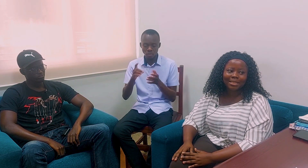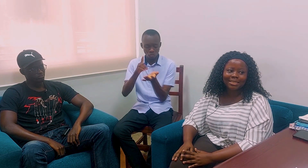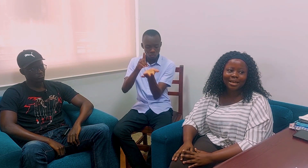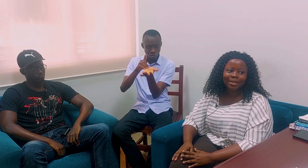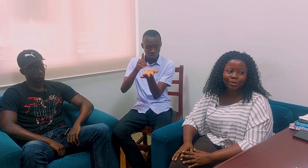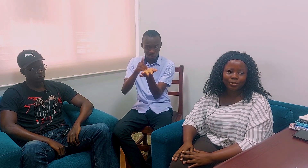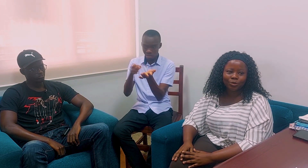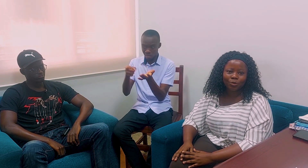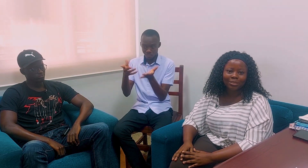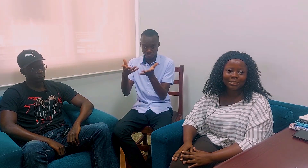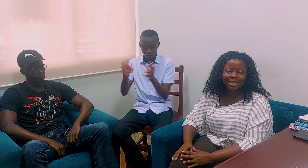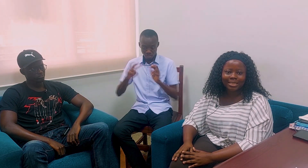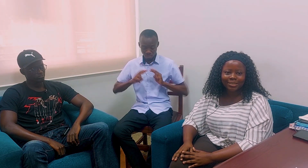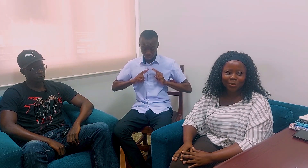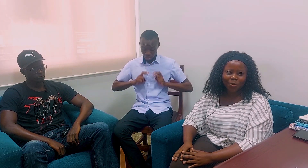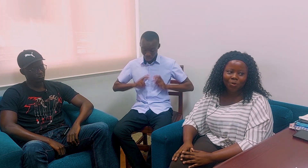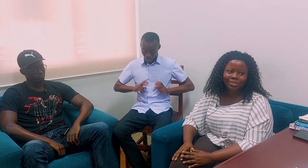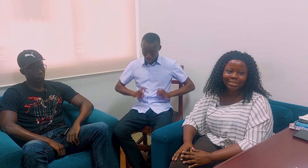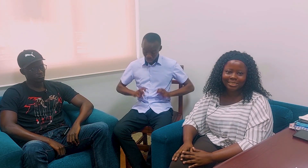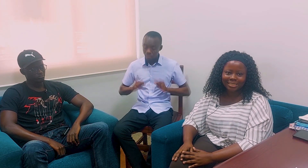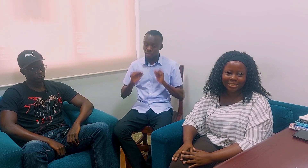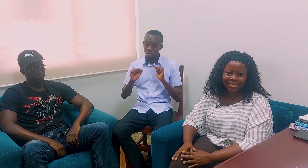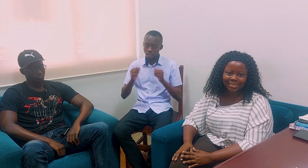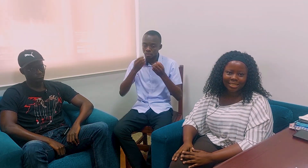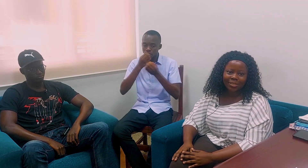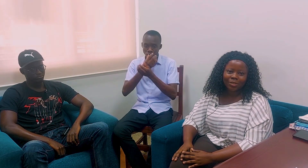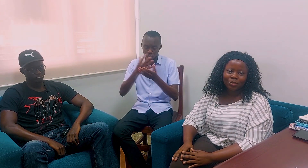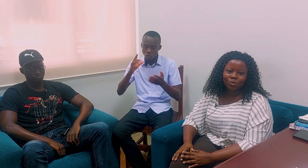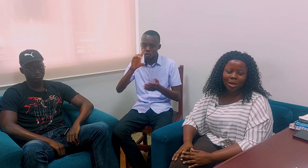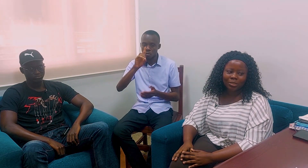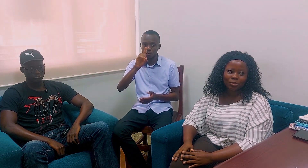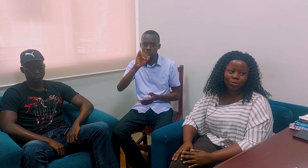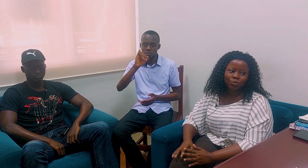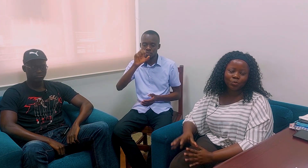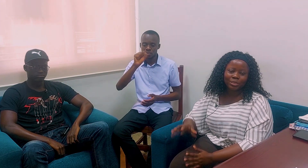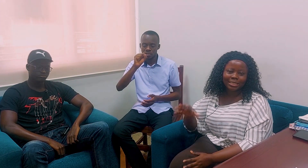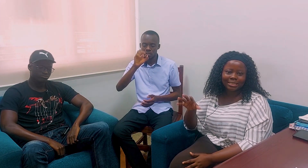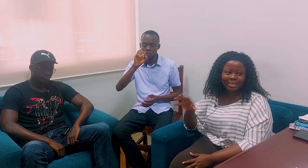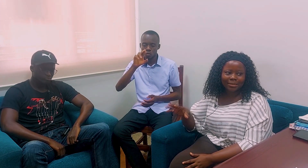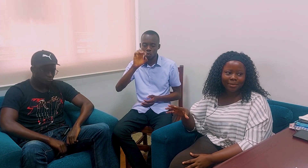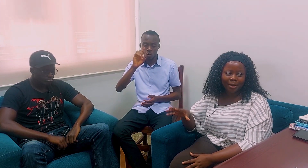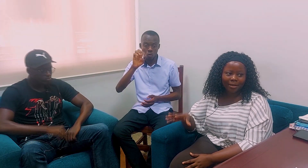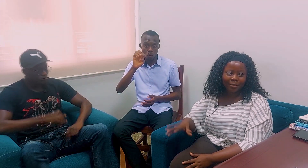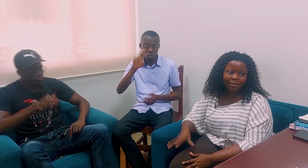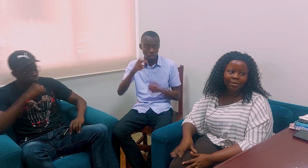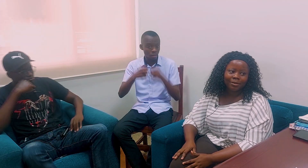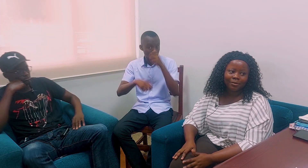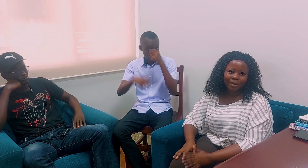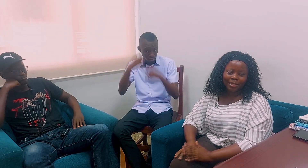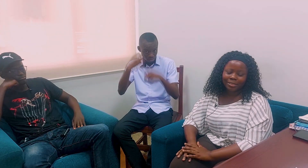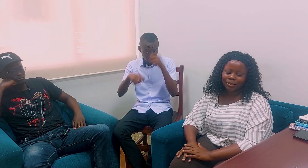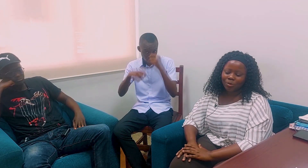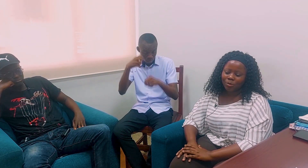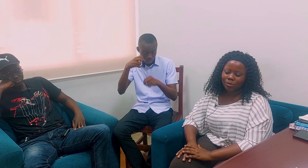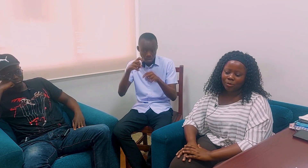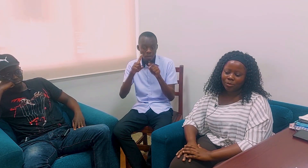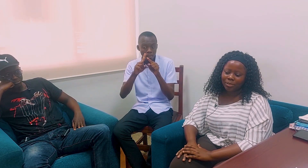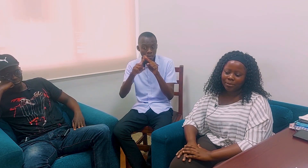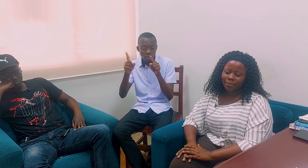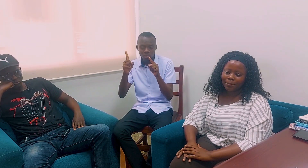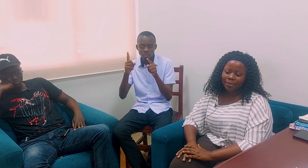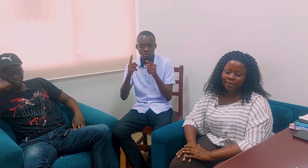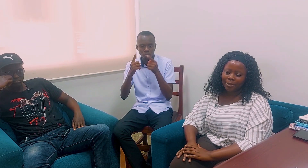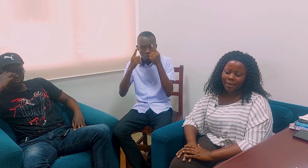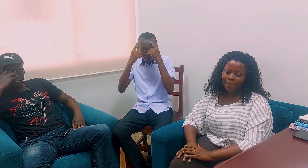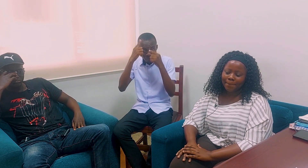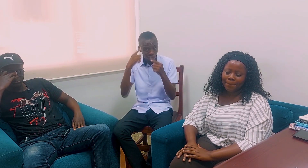say mental health concerns or conditions, so as not to put a stigma, right, on